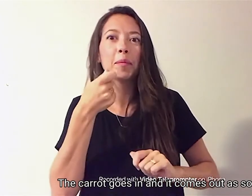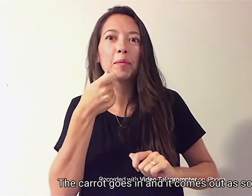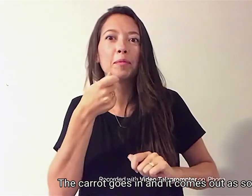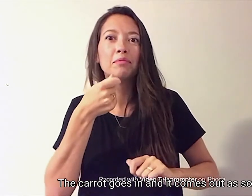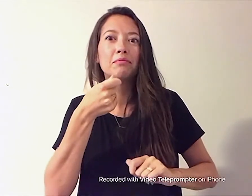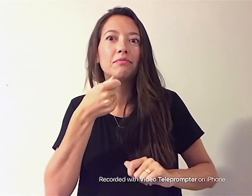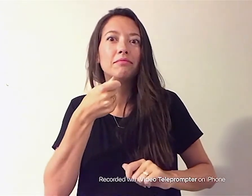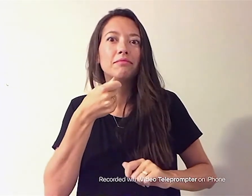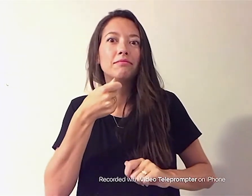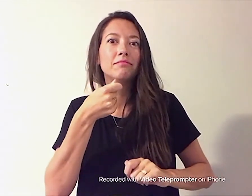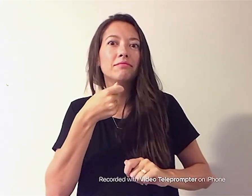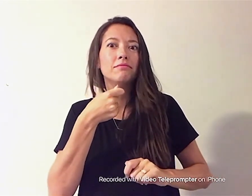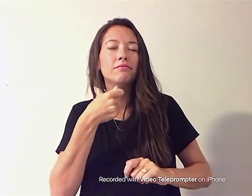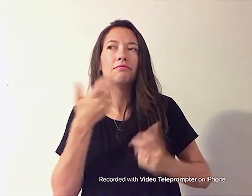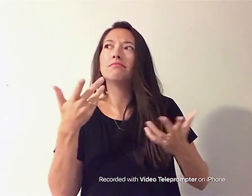soup.